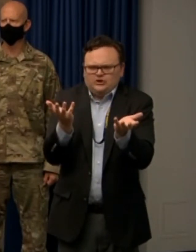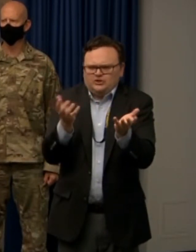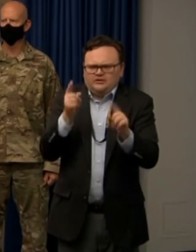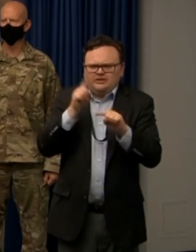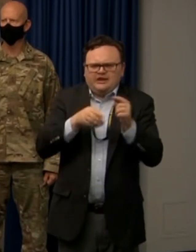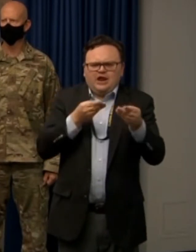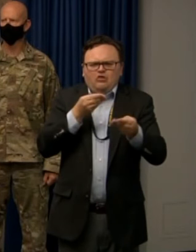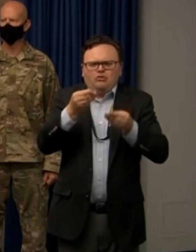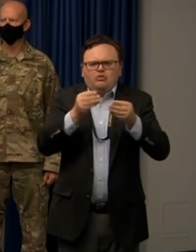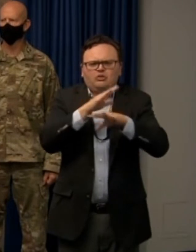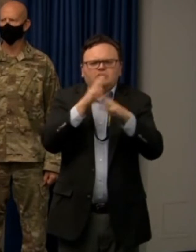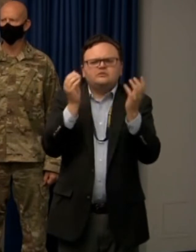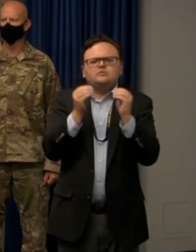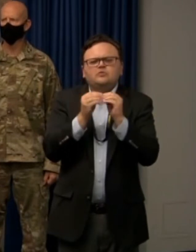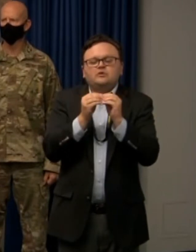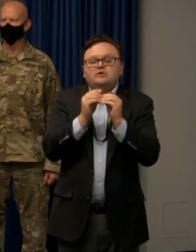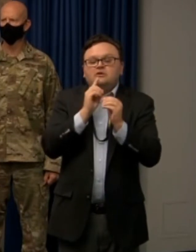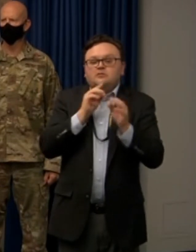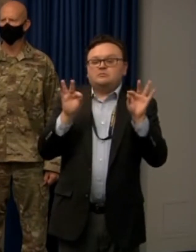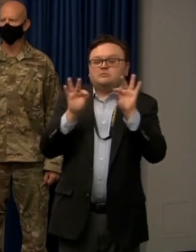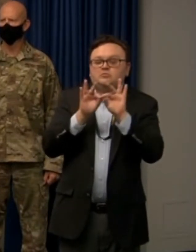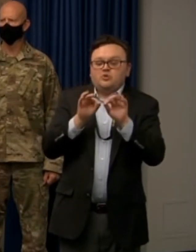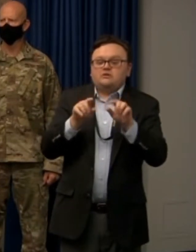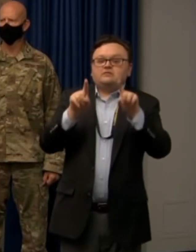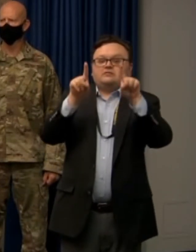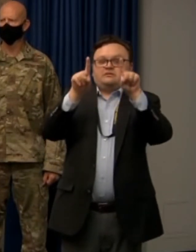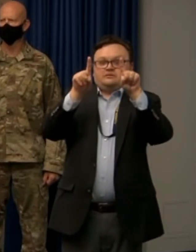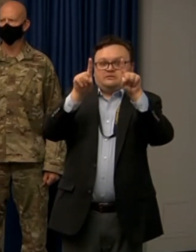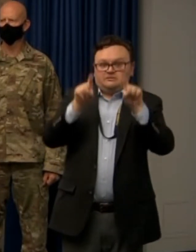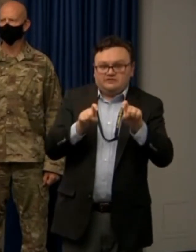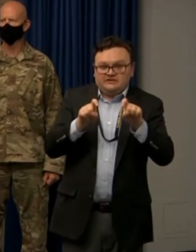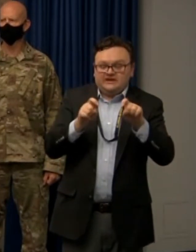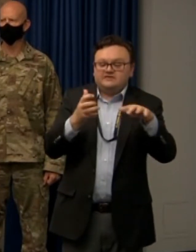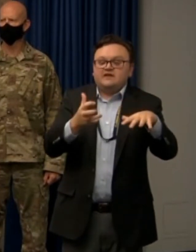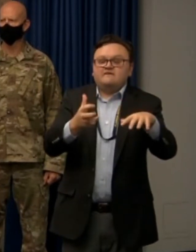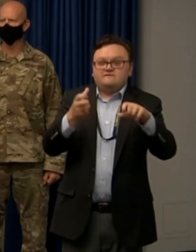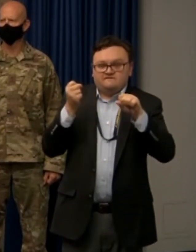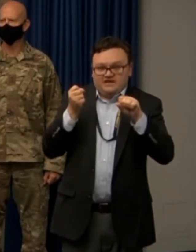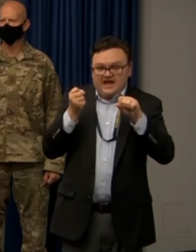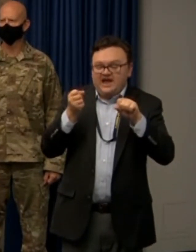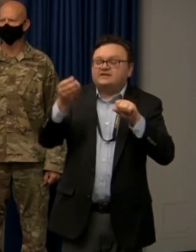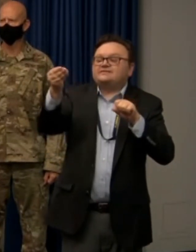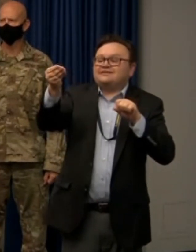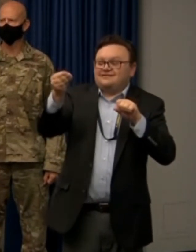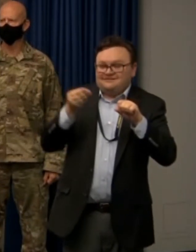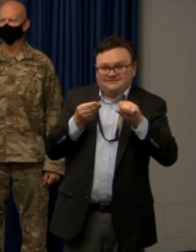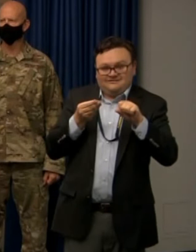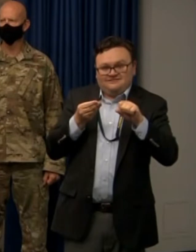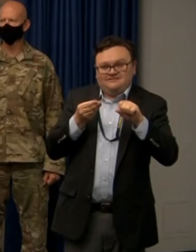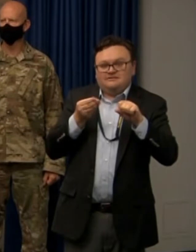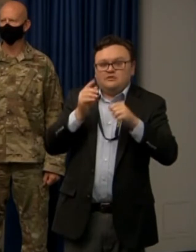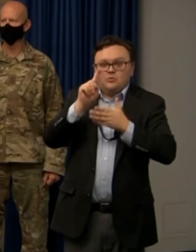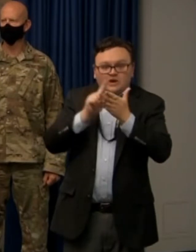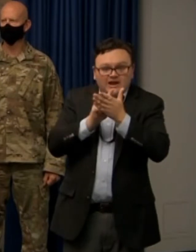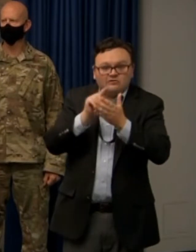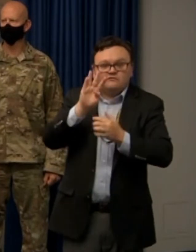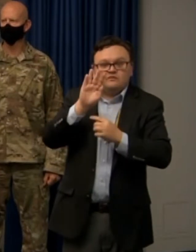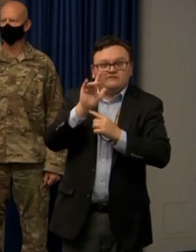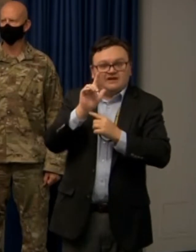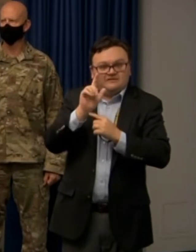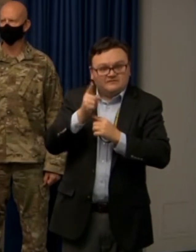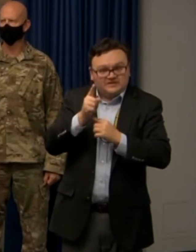time, I think is really important. But then that can be reported to the state, so that if we know there are this many people that tested